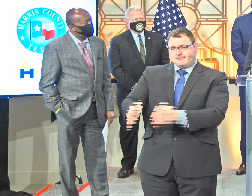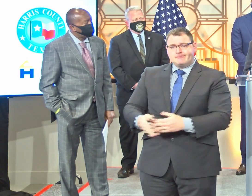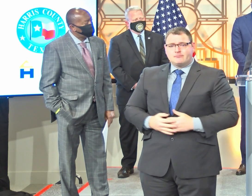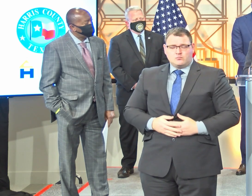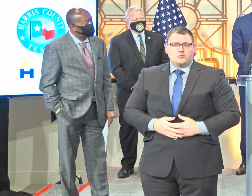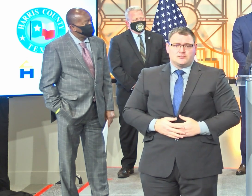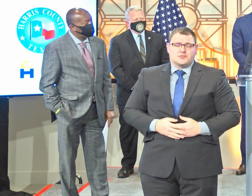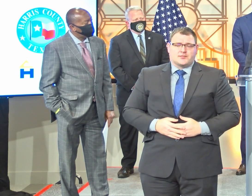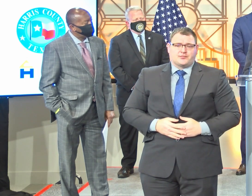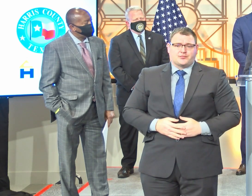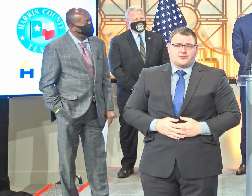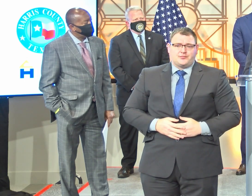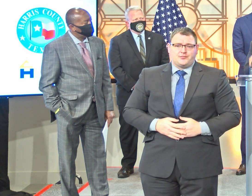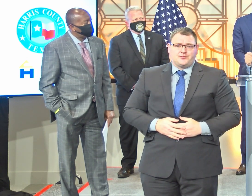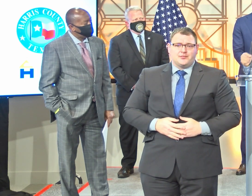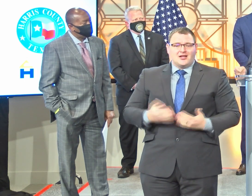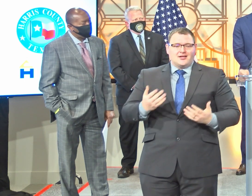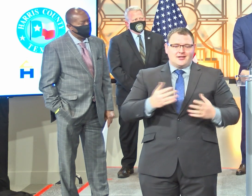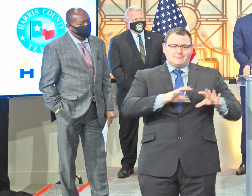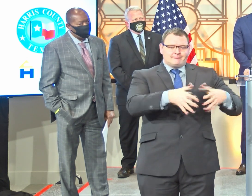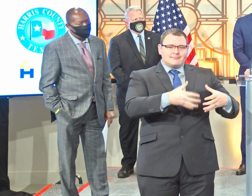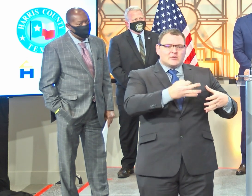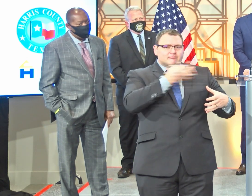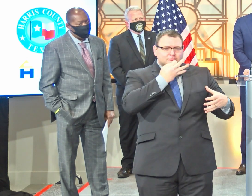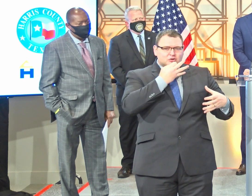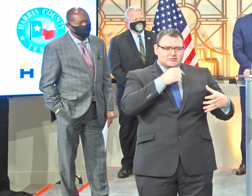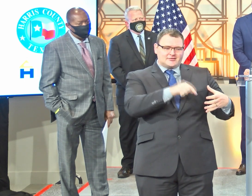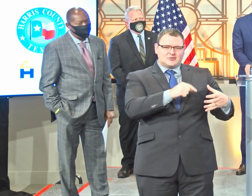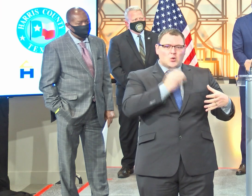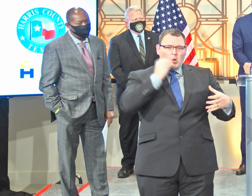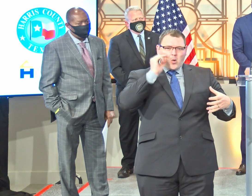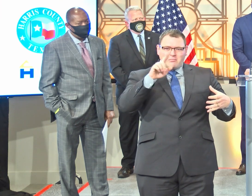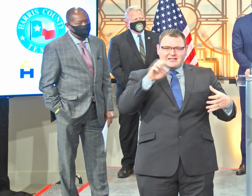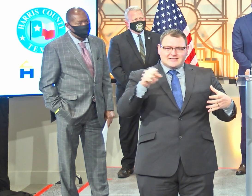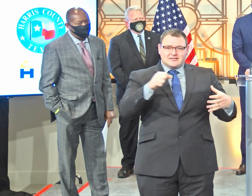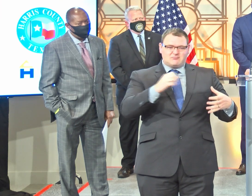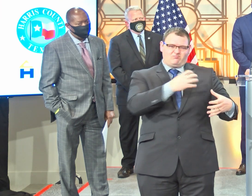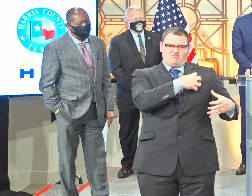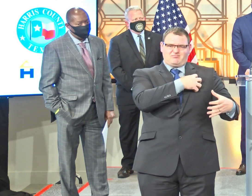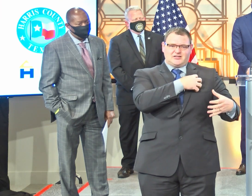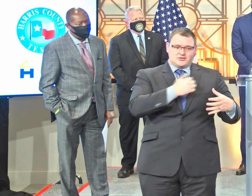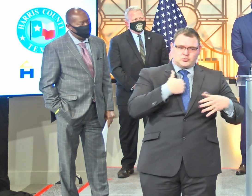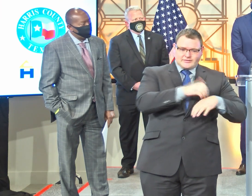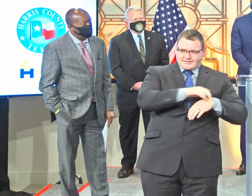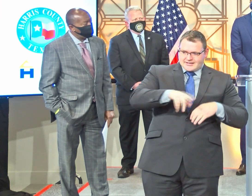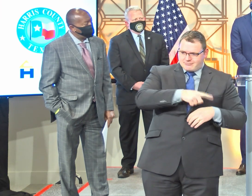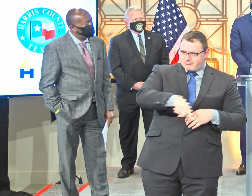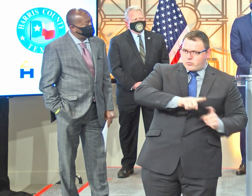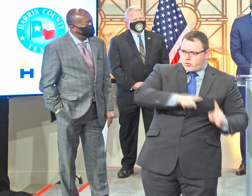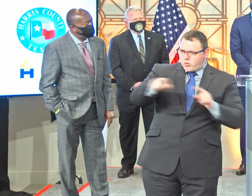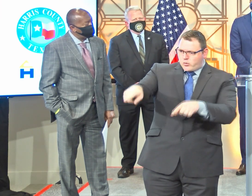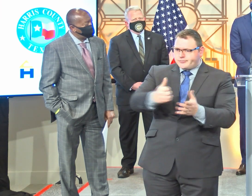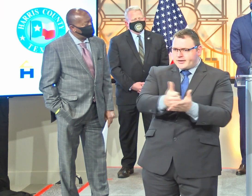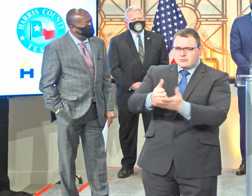say, this is the smart thing to do, as the judge said. It's the fiscally smart thing to do.